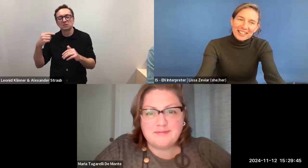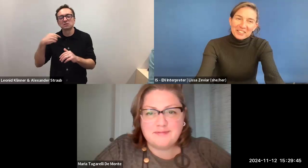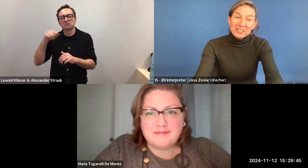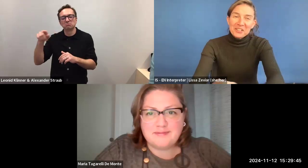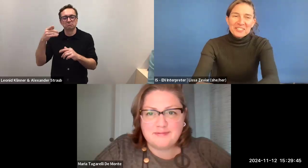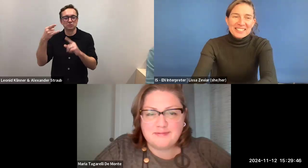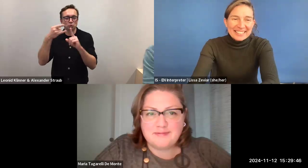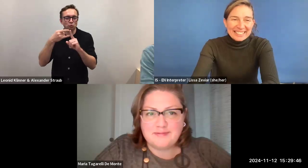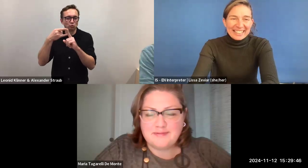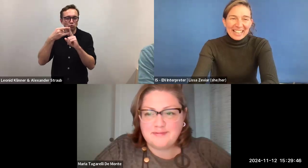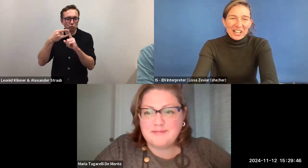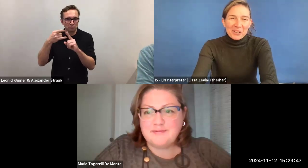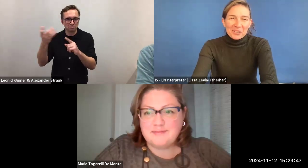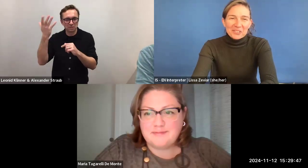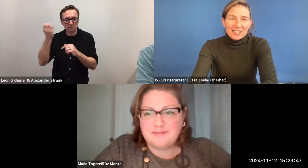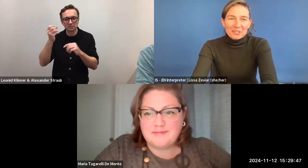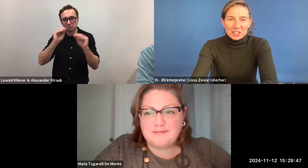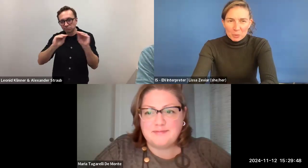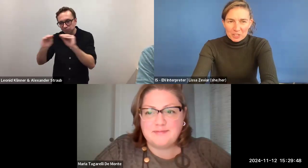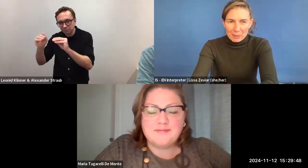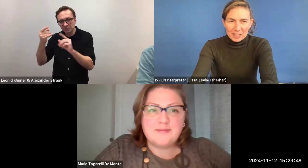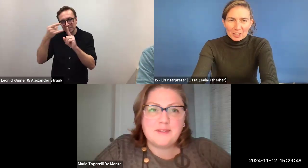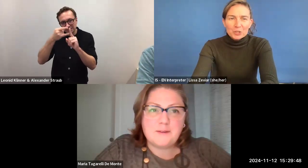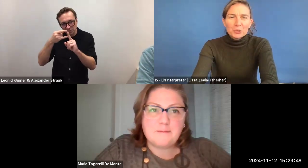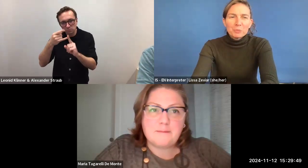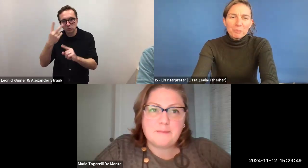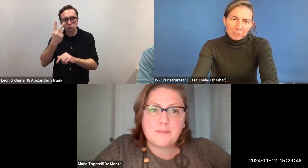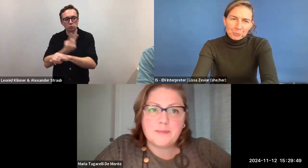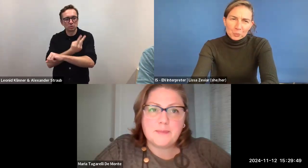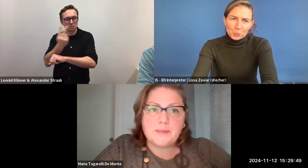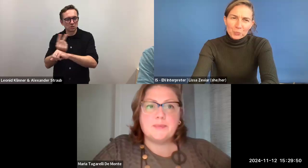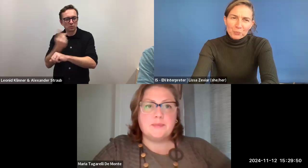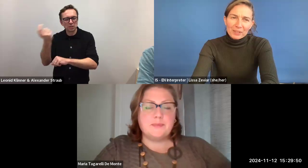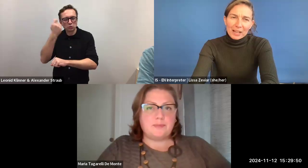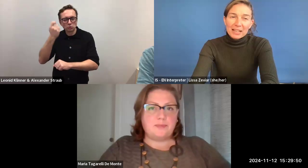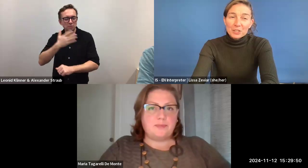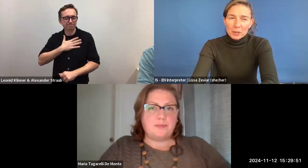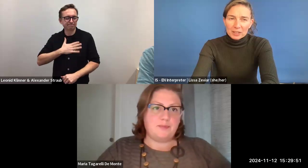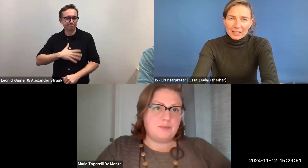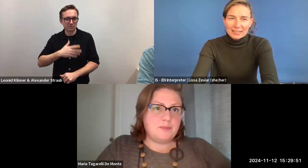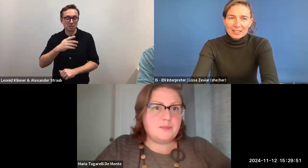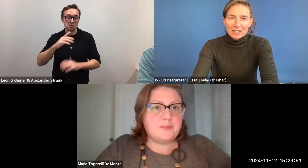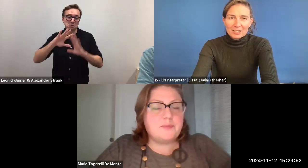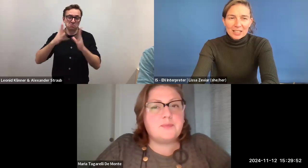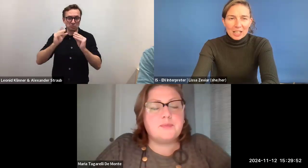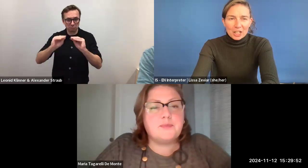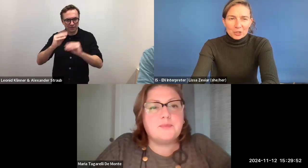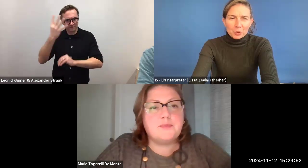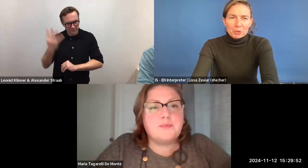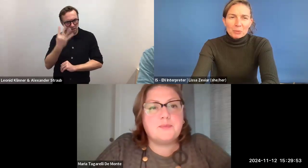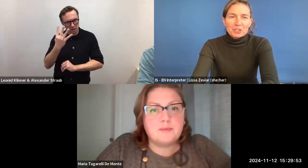Well, during COVID, there was so much happening on Zoom, and we had 2-hour classes